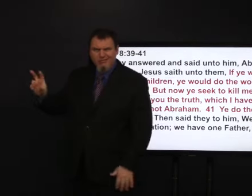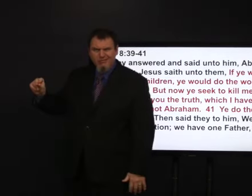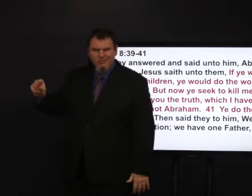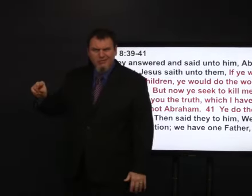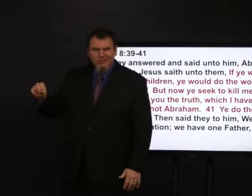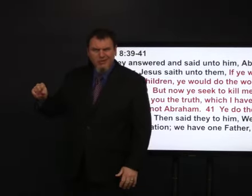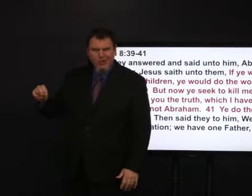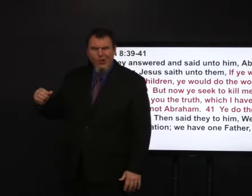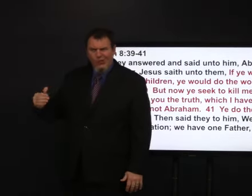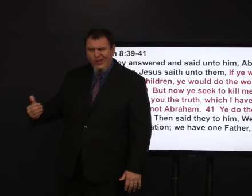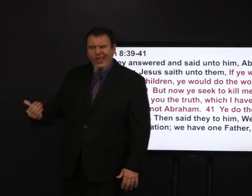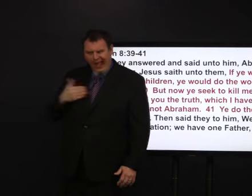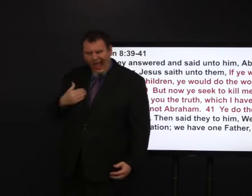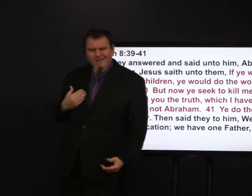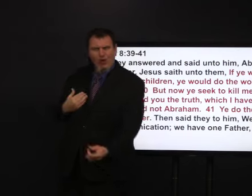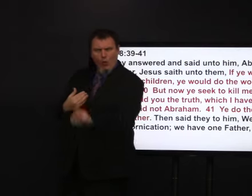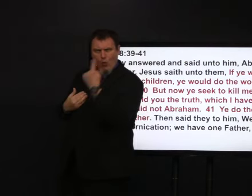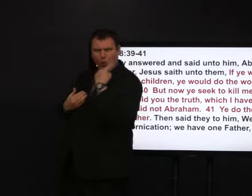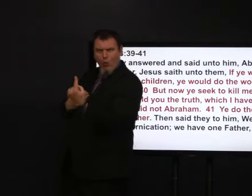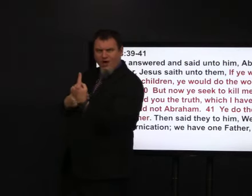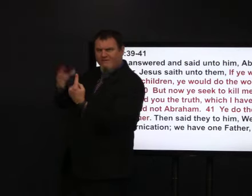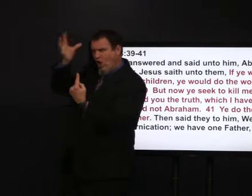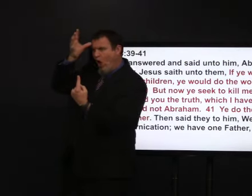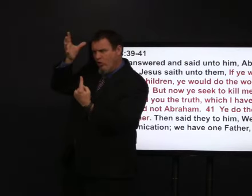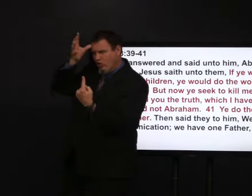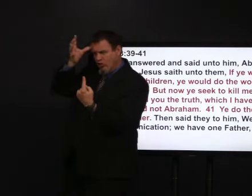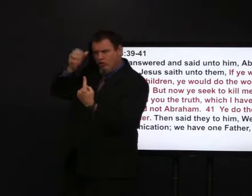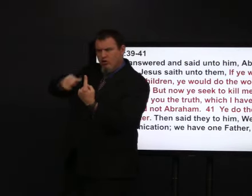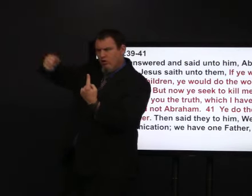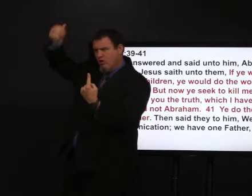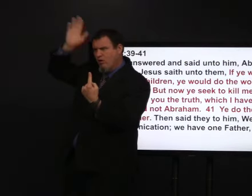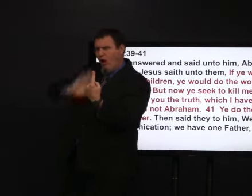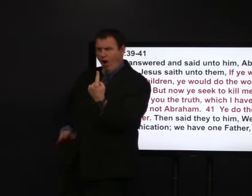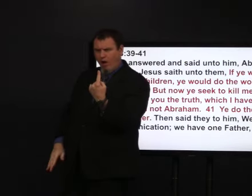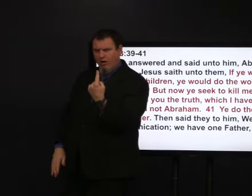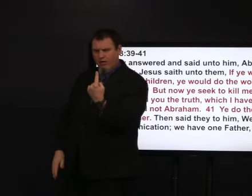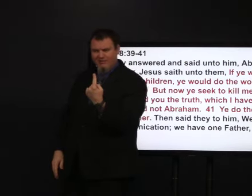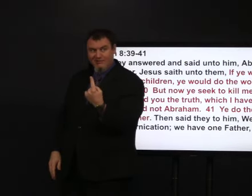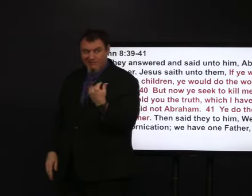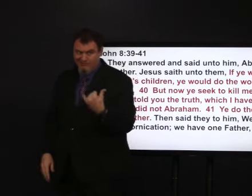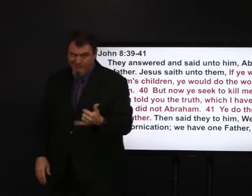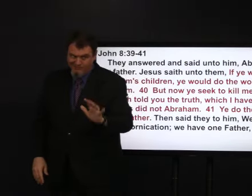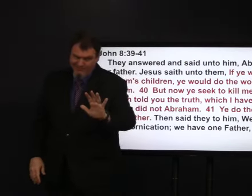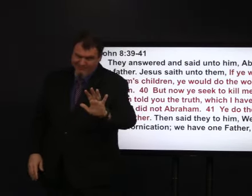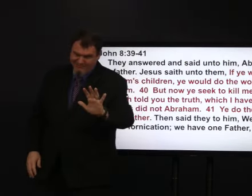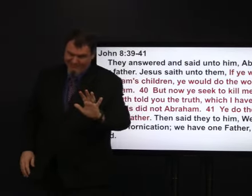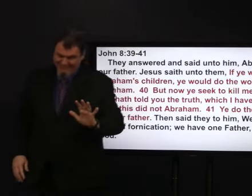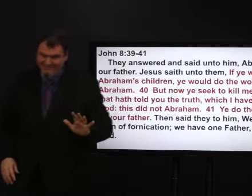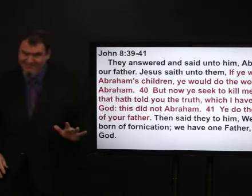of mixed blood. We have one father, and that's God. Now,